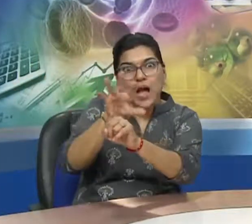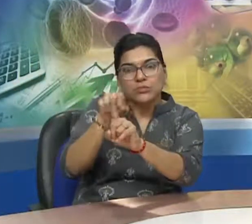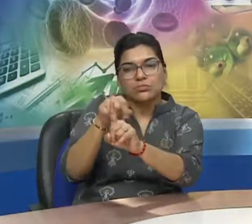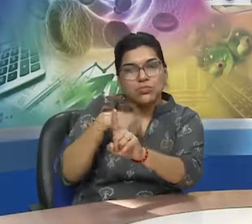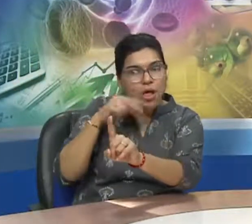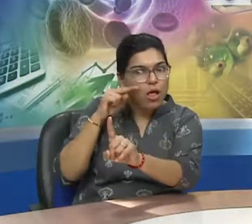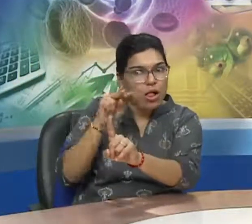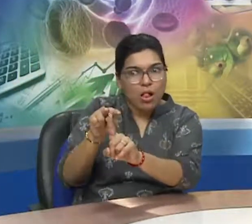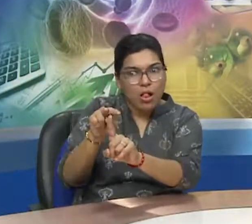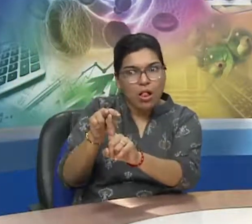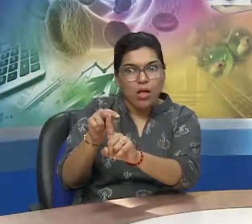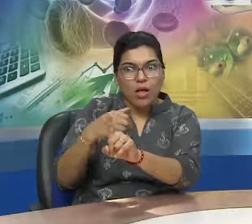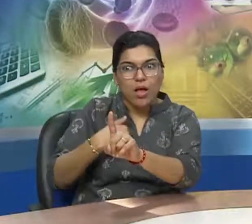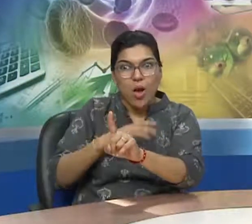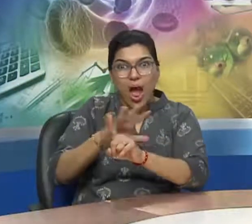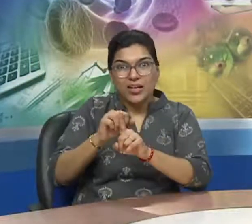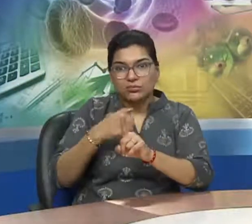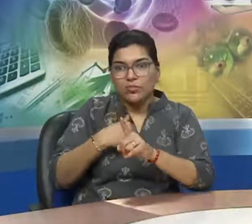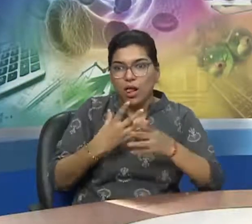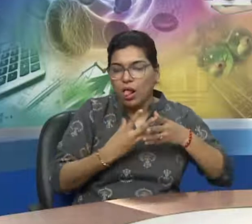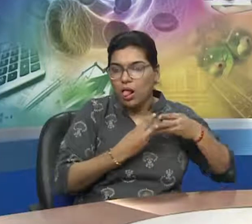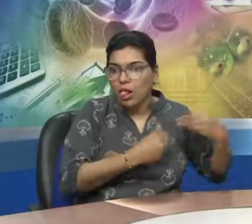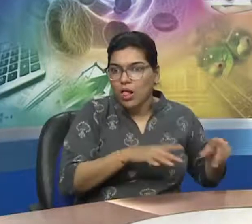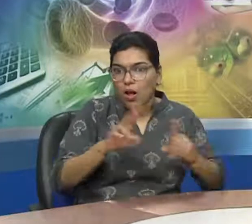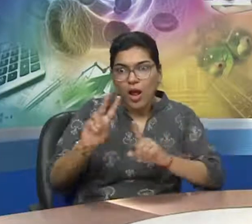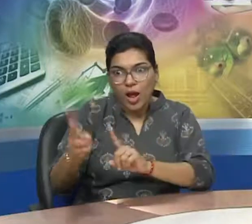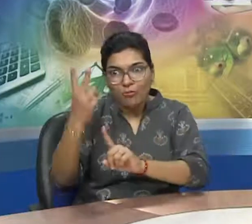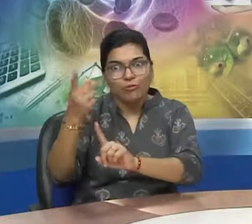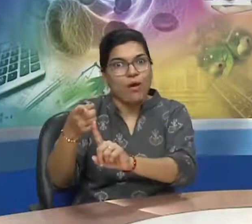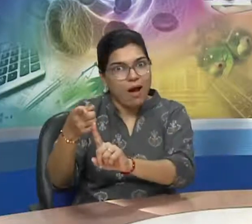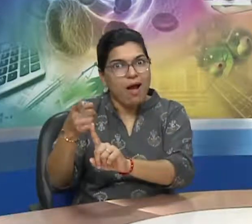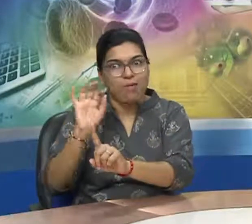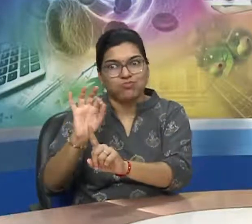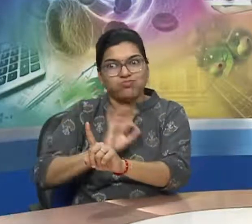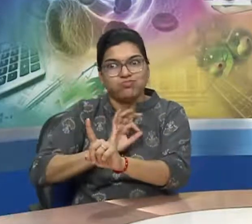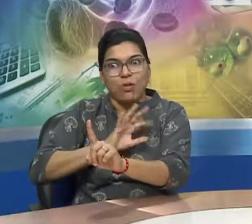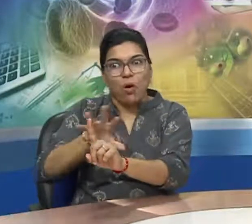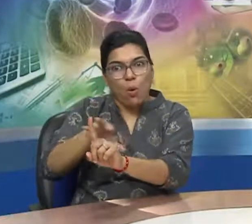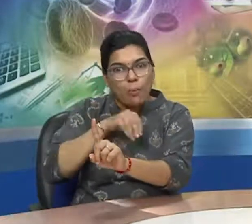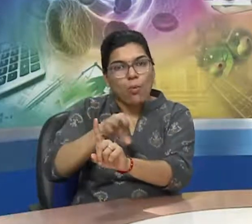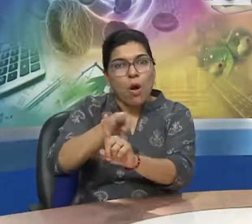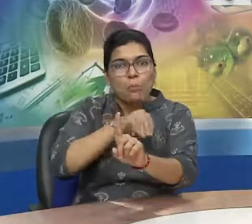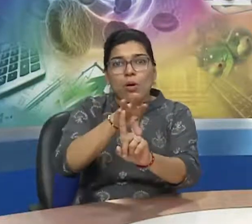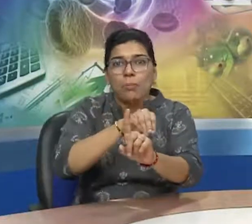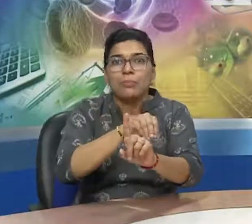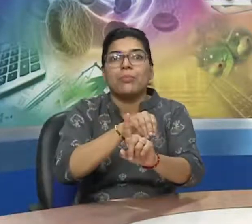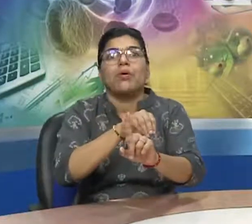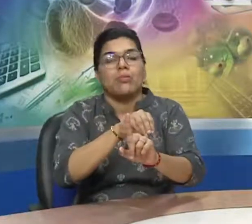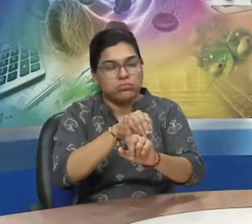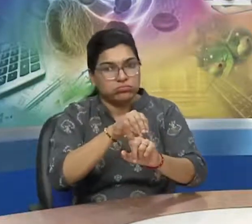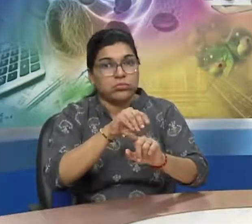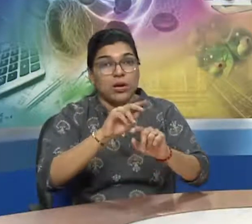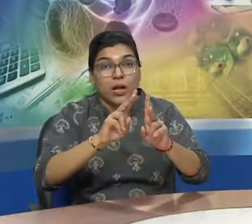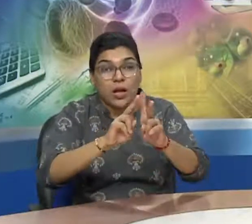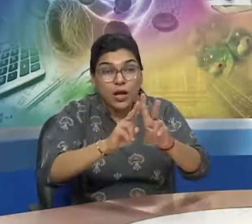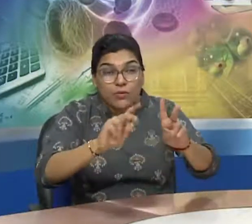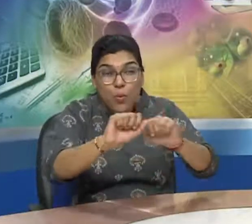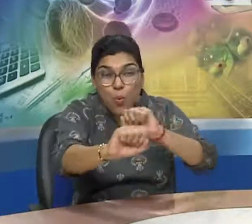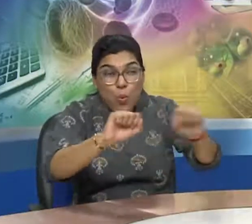and cultural factors, and also person's experiences change